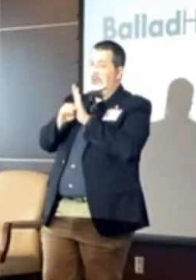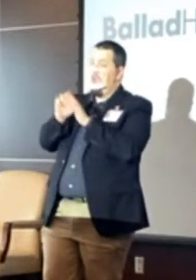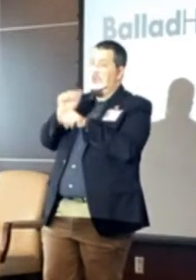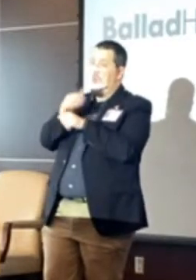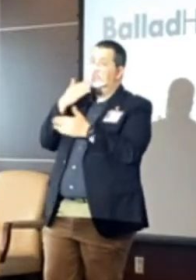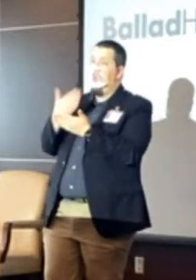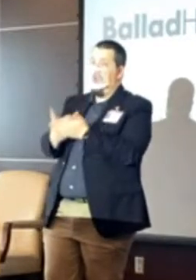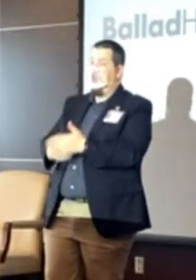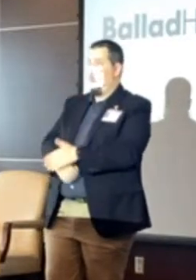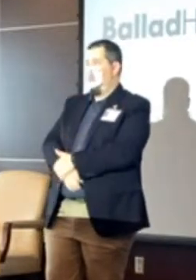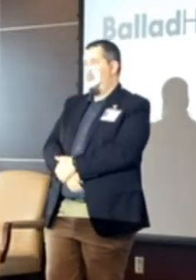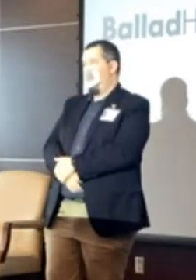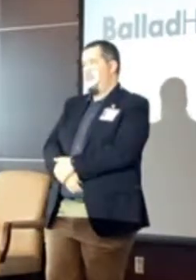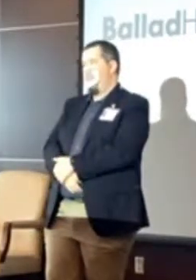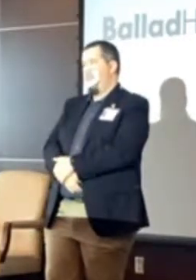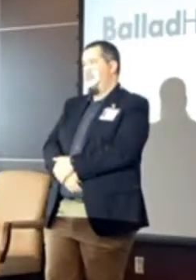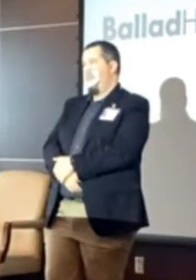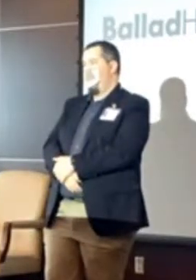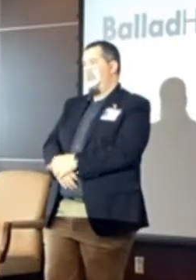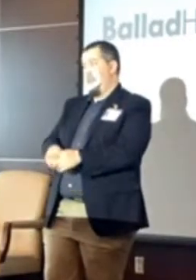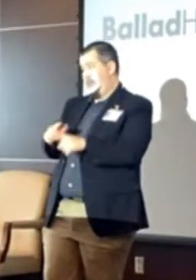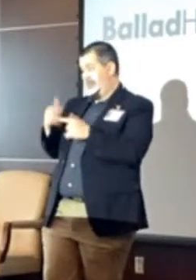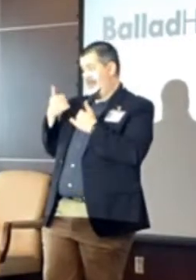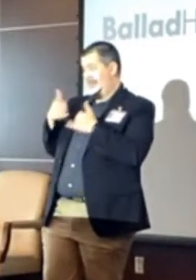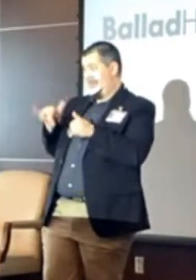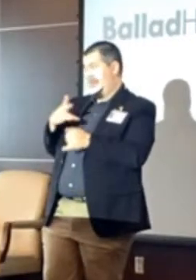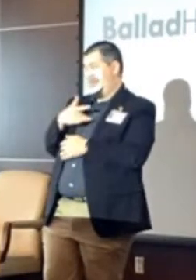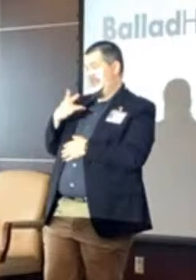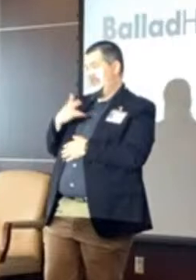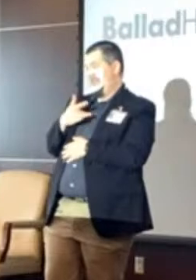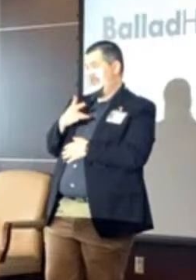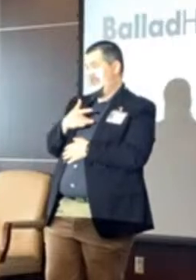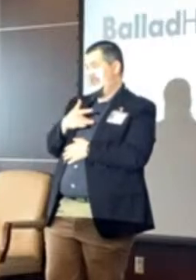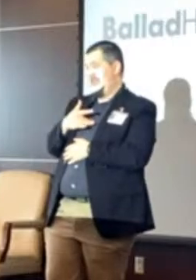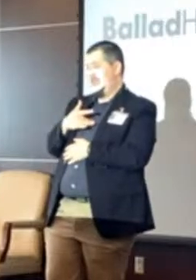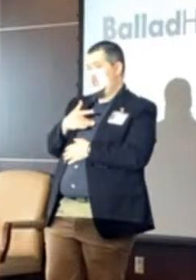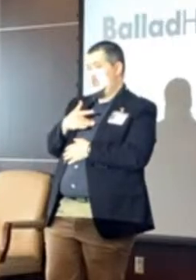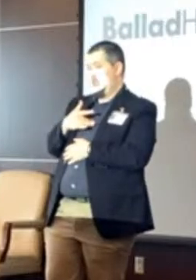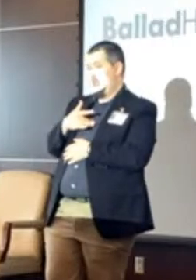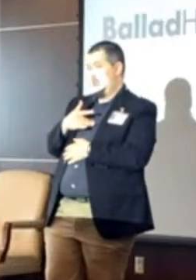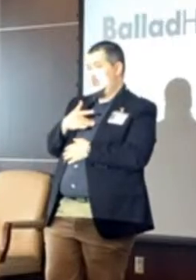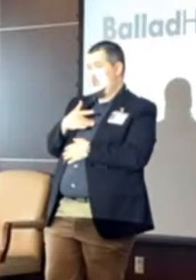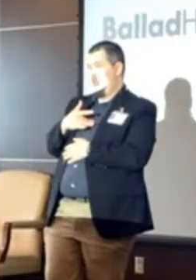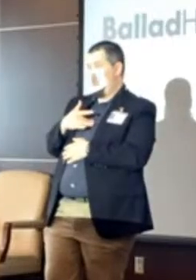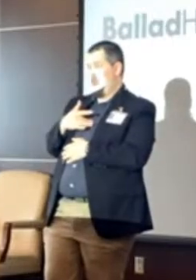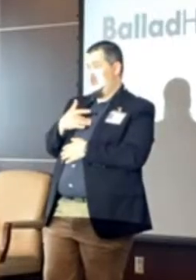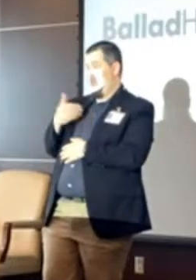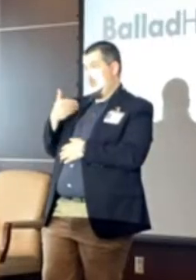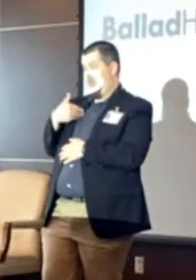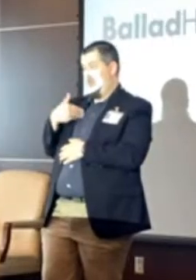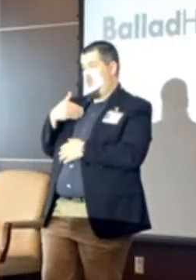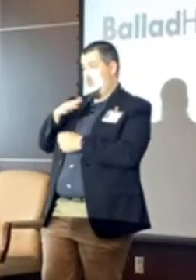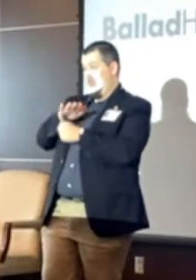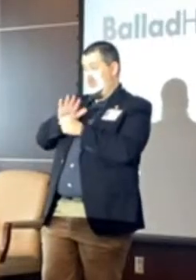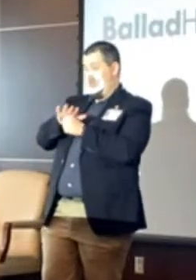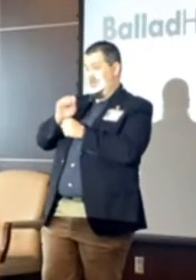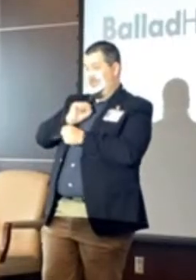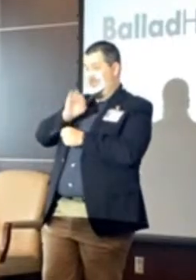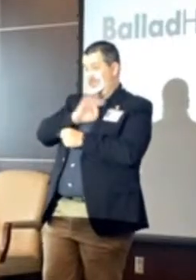well. But I guess fundamentally, you still feel like you're at a point where there's enough staff to meet the demand for